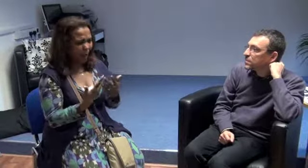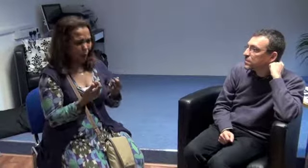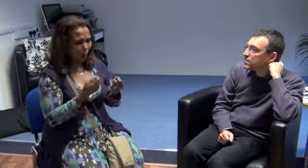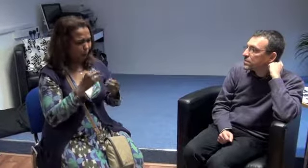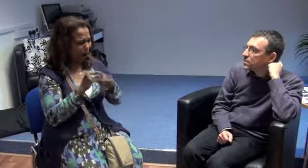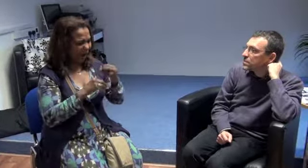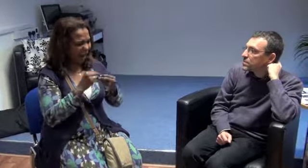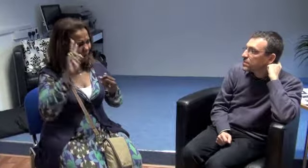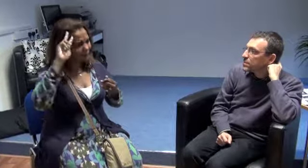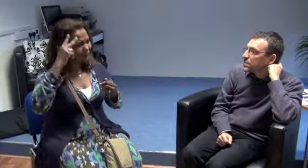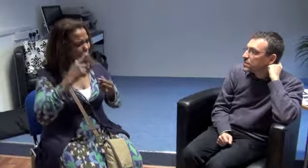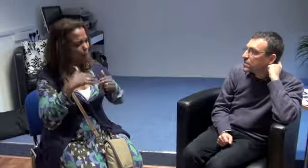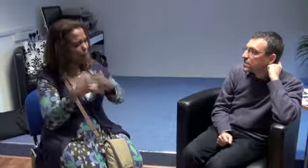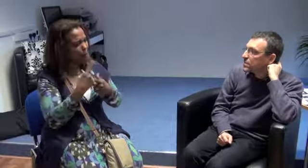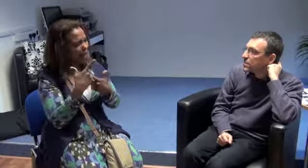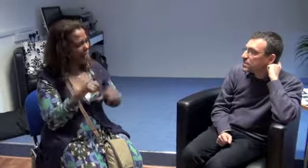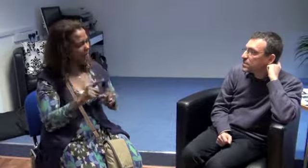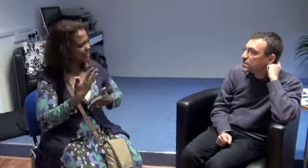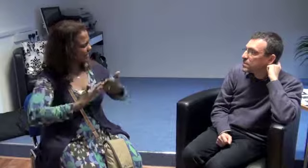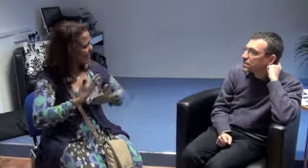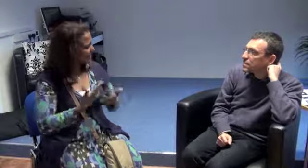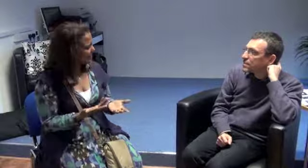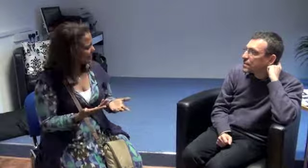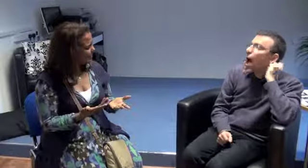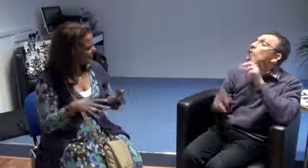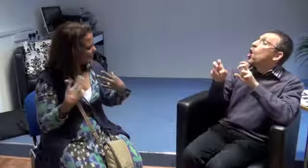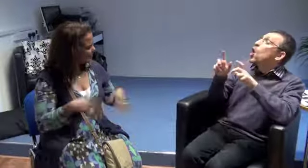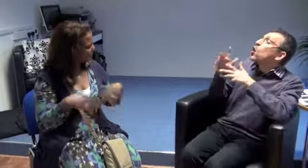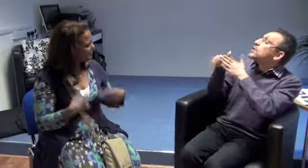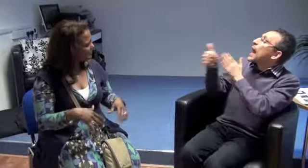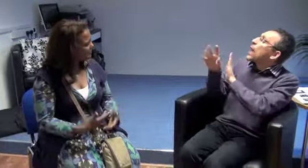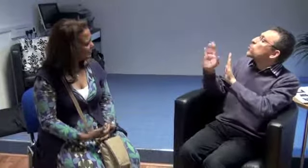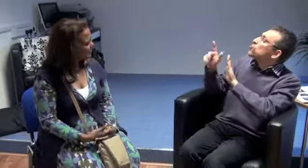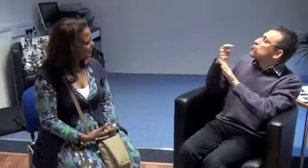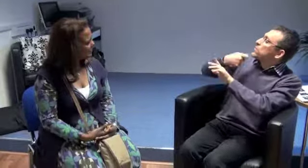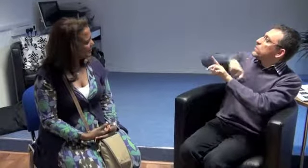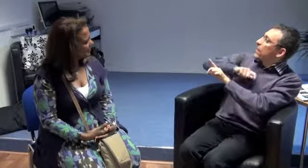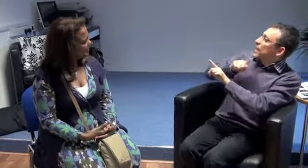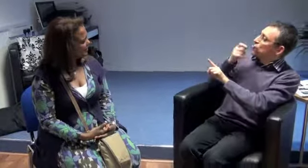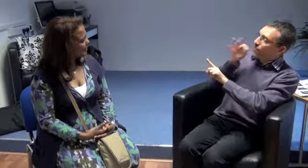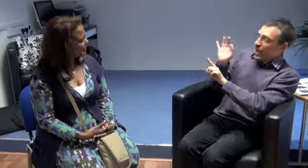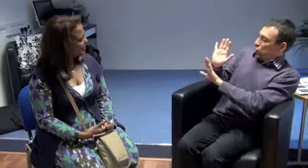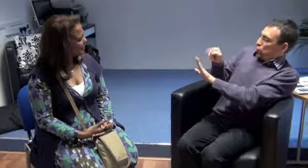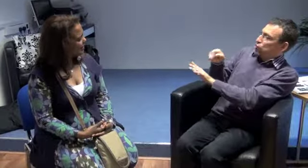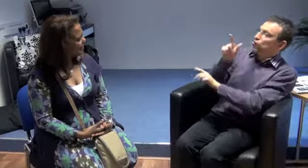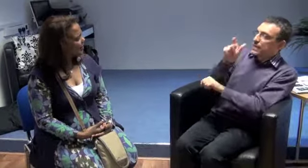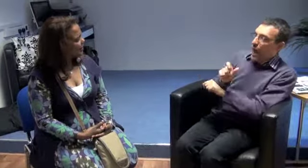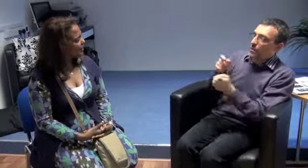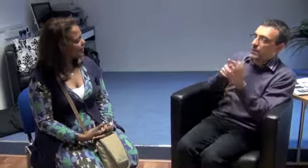Spanish. How do you process those into signed languages? Okay, let me just clarify. The